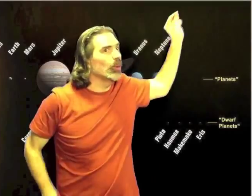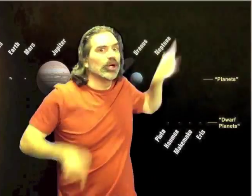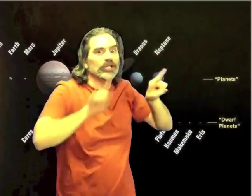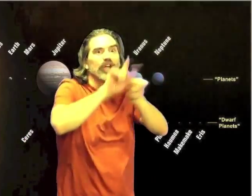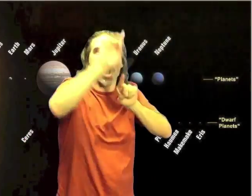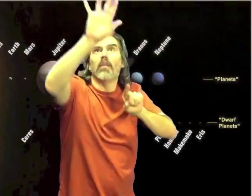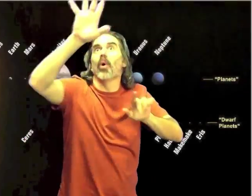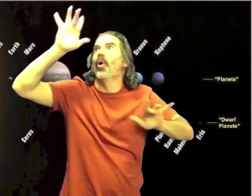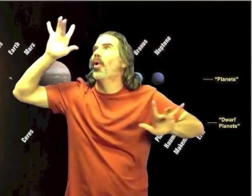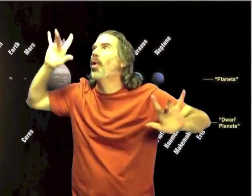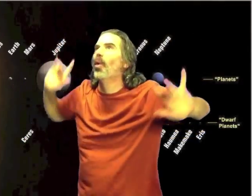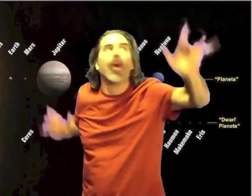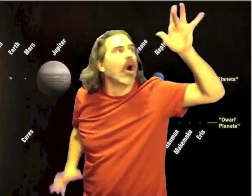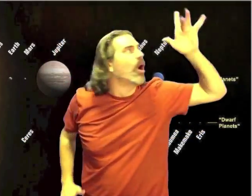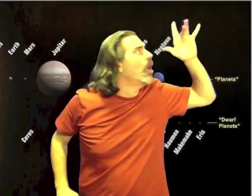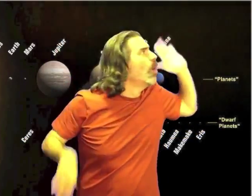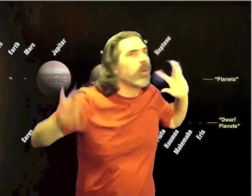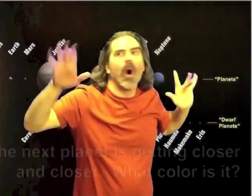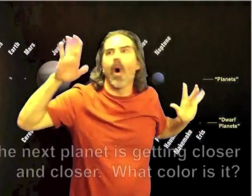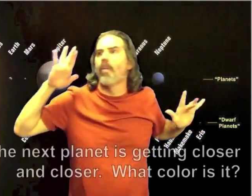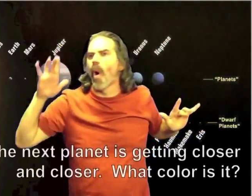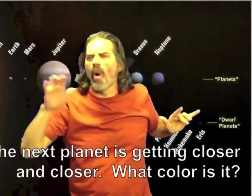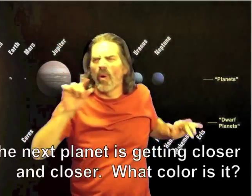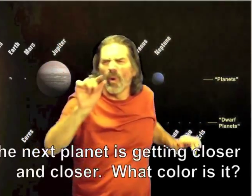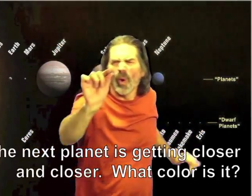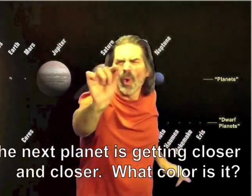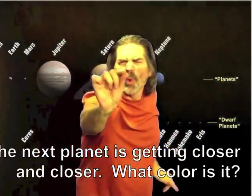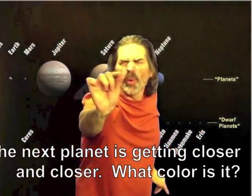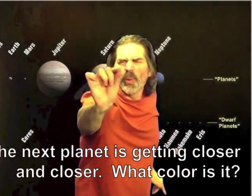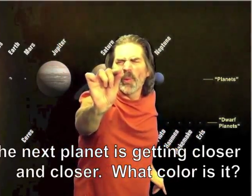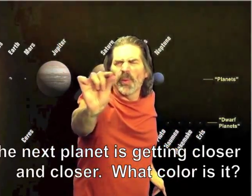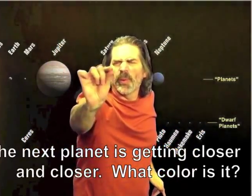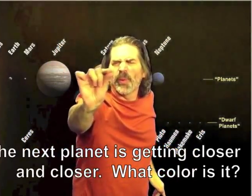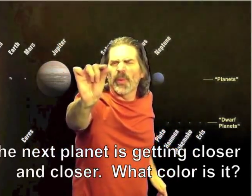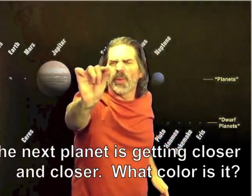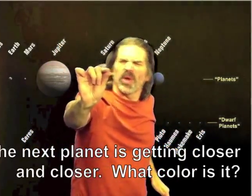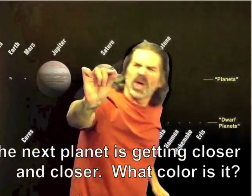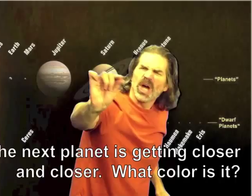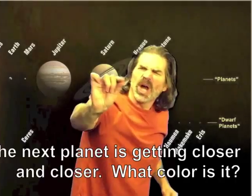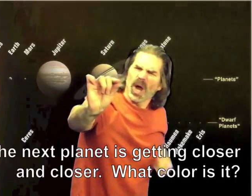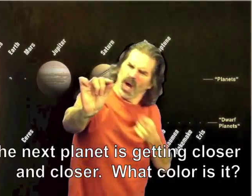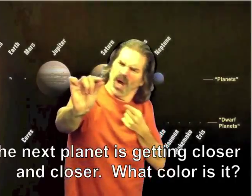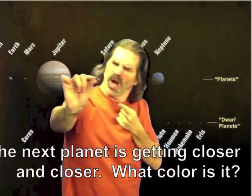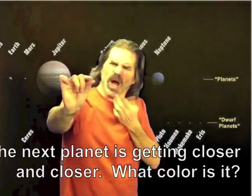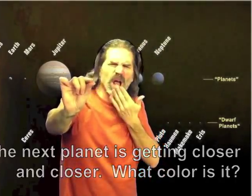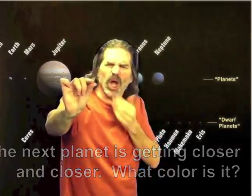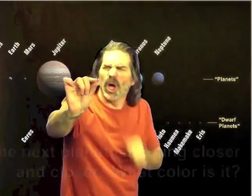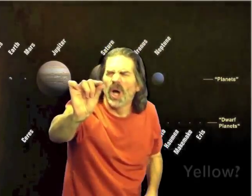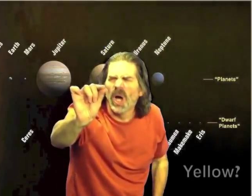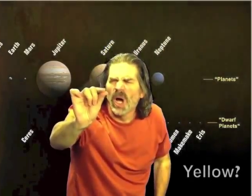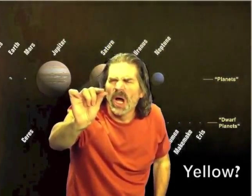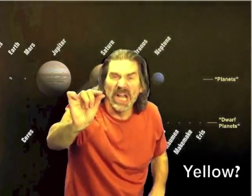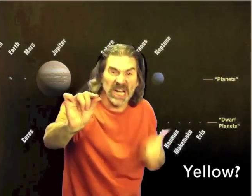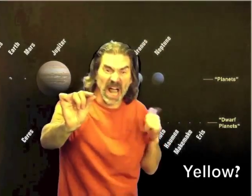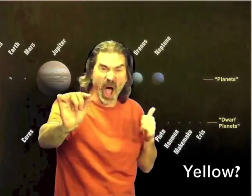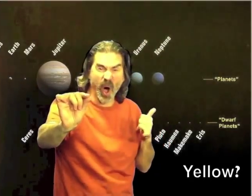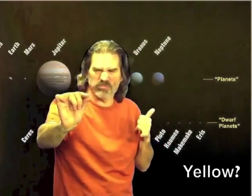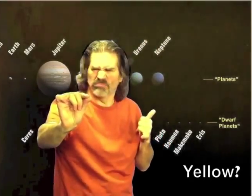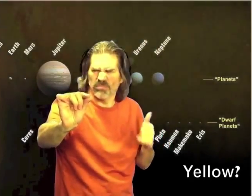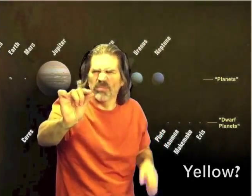They are surrounded by stars, and up in the distance, the next planet is getting closer and closer. What color is